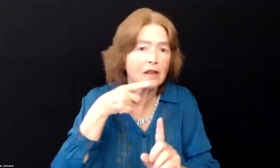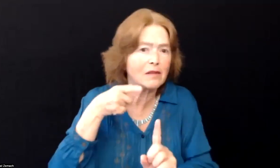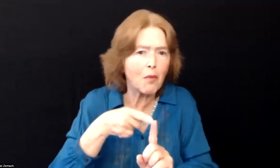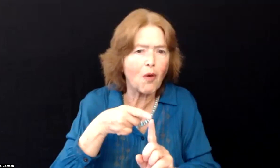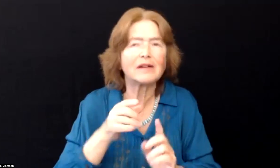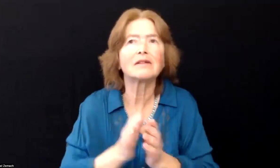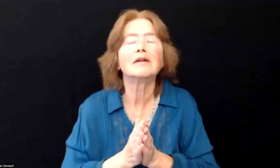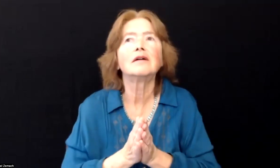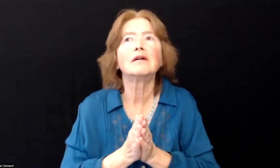me, that